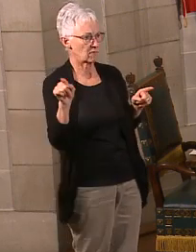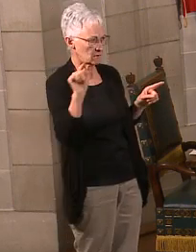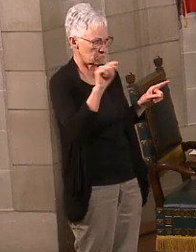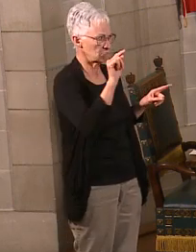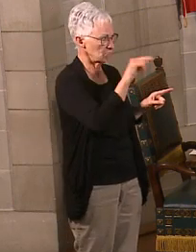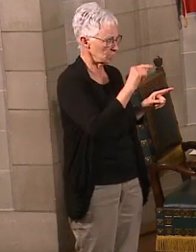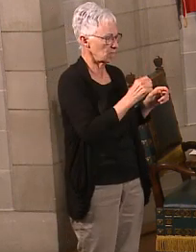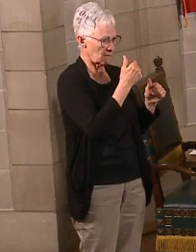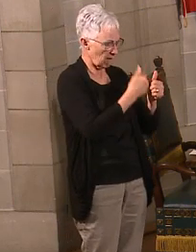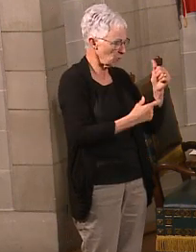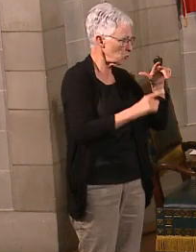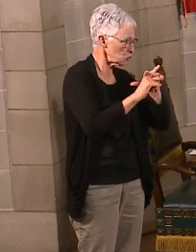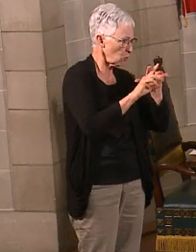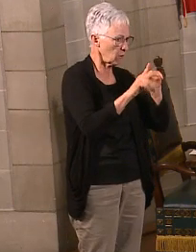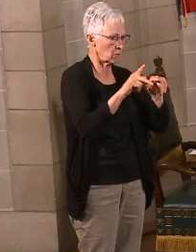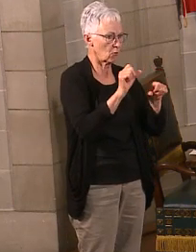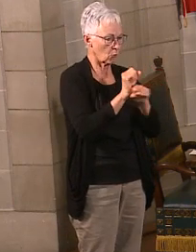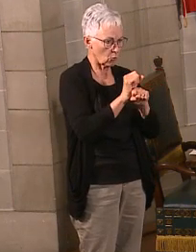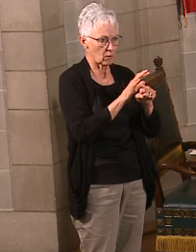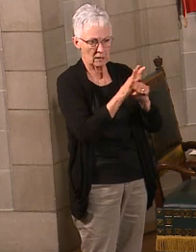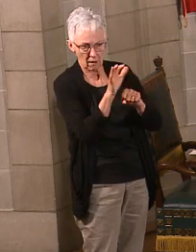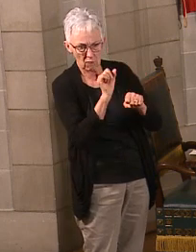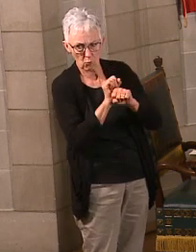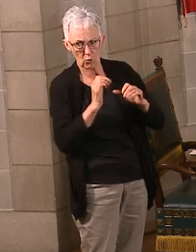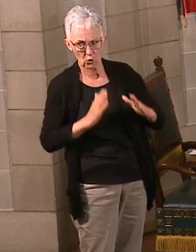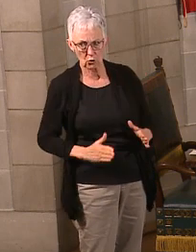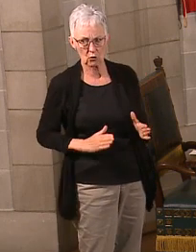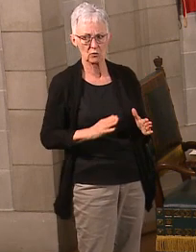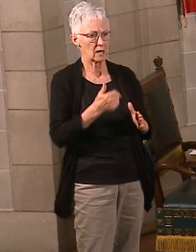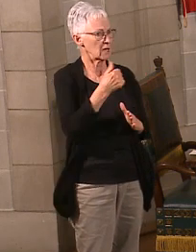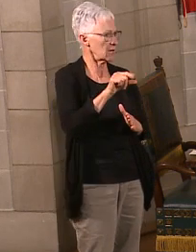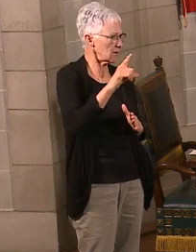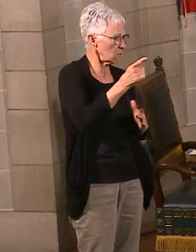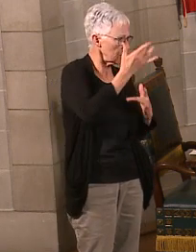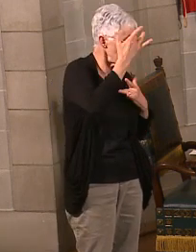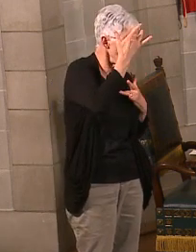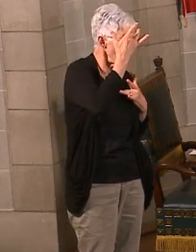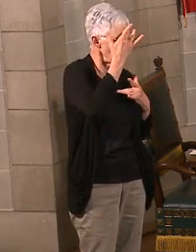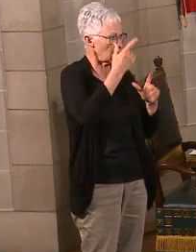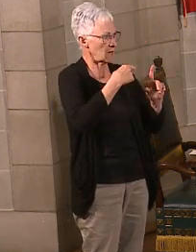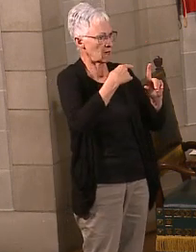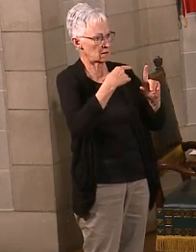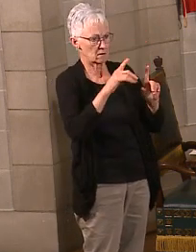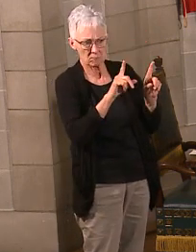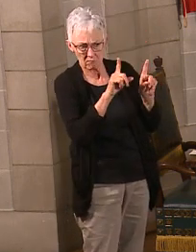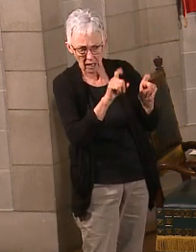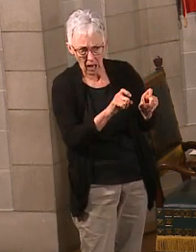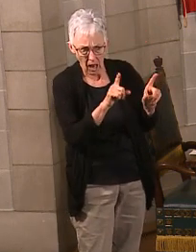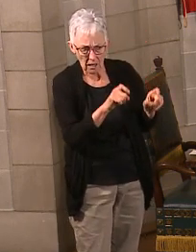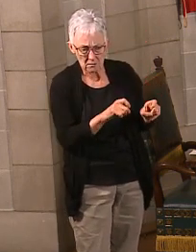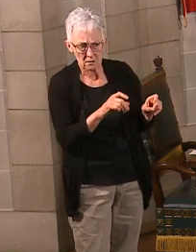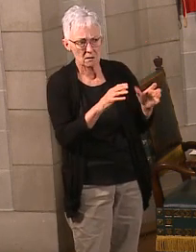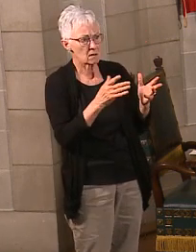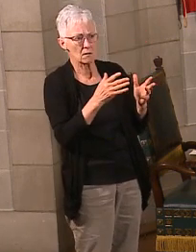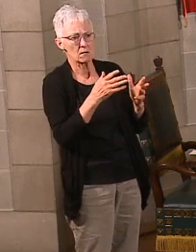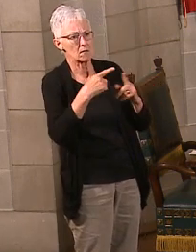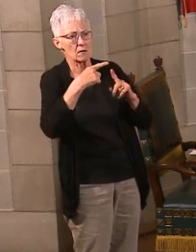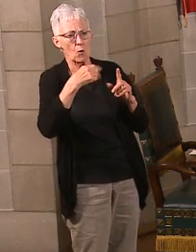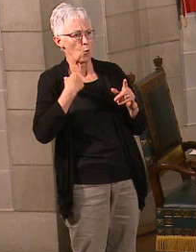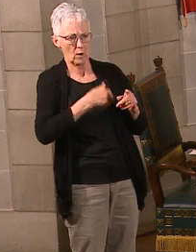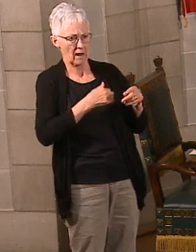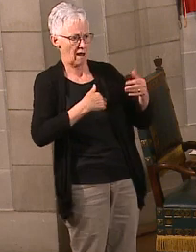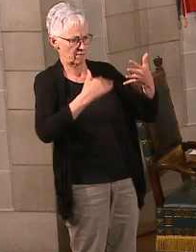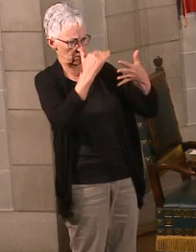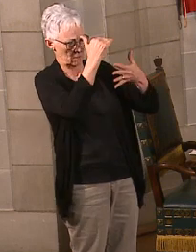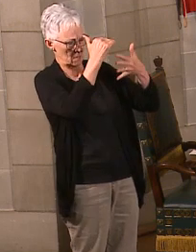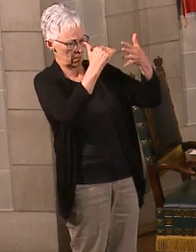anybody staff tested and positive or presumptive? We work down a pretty long list of things that we want all